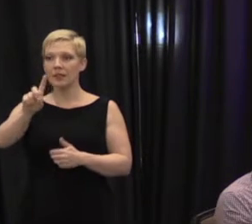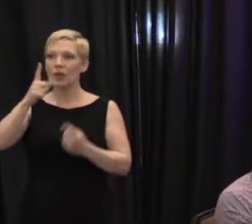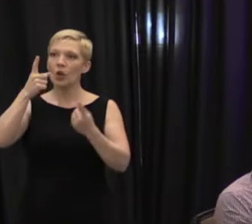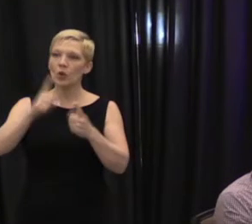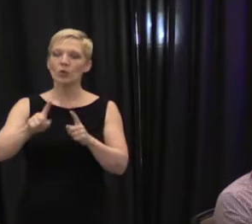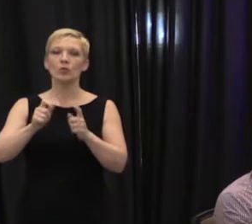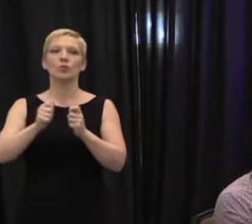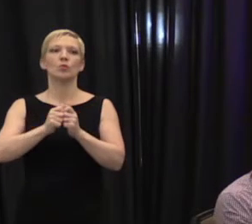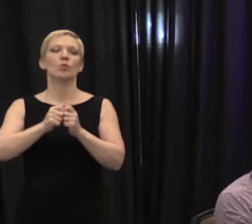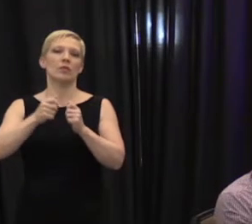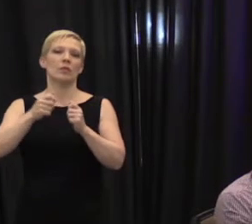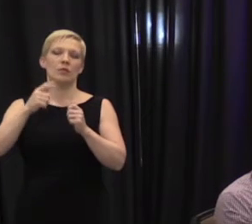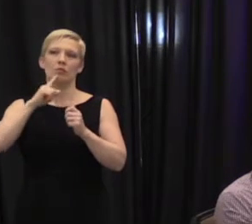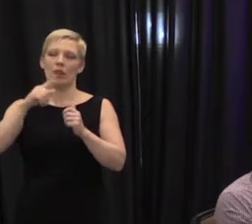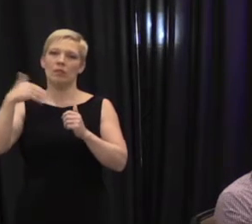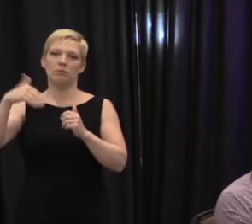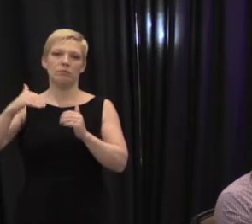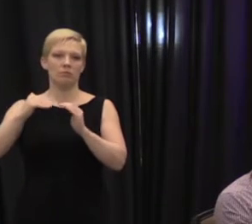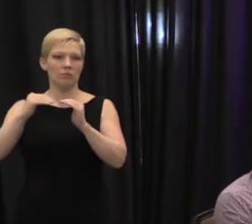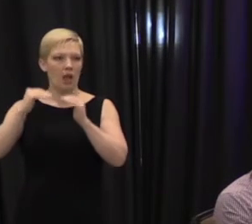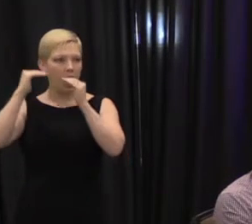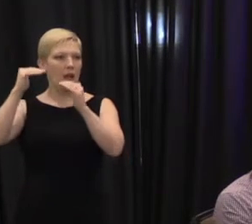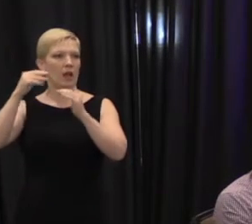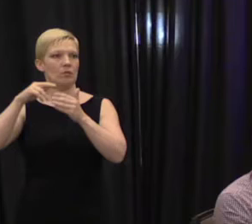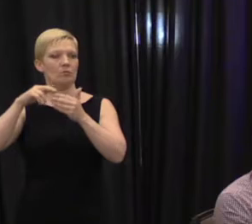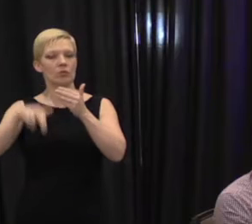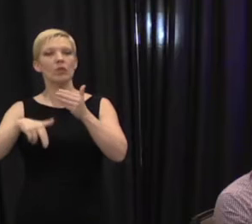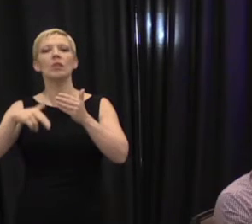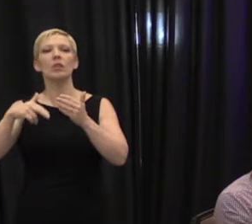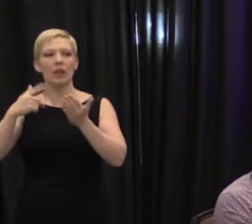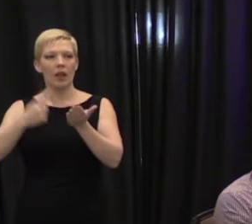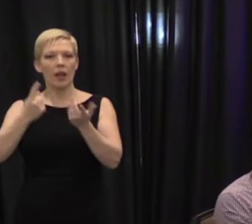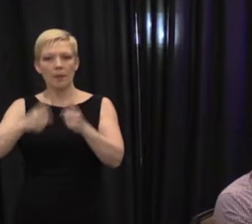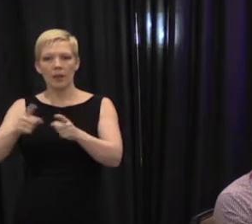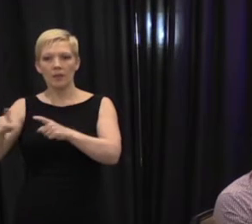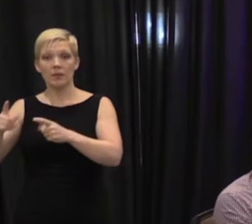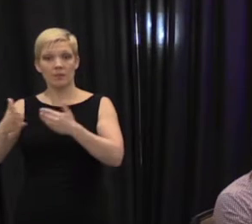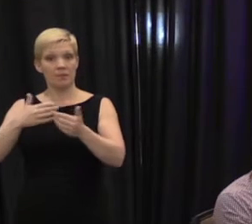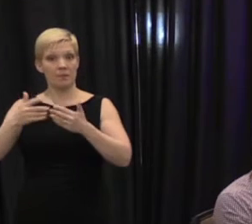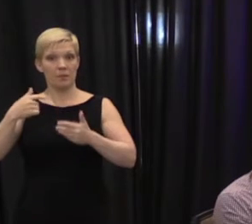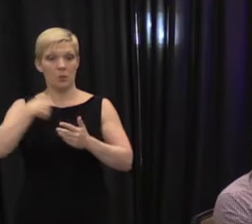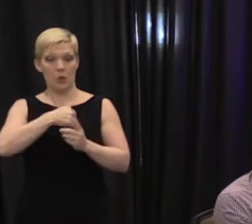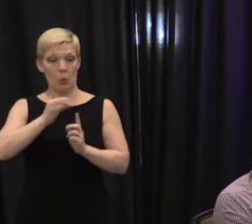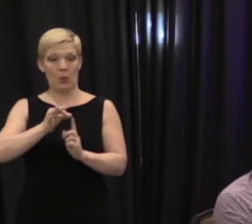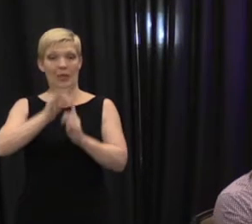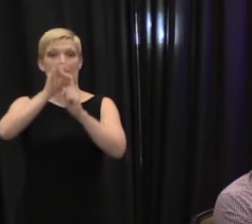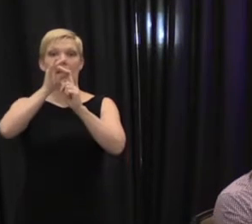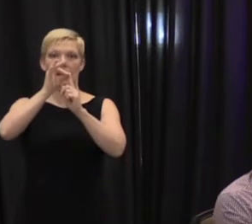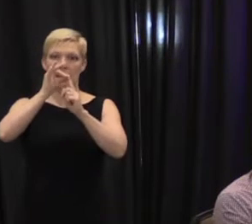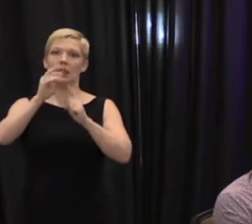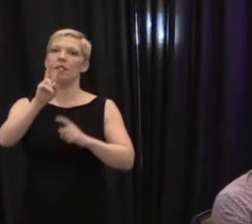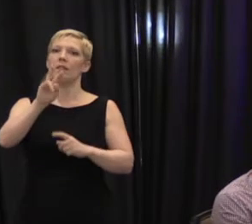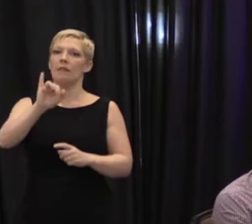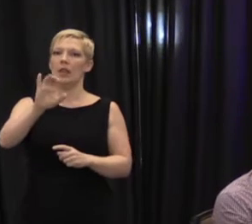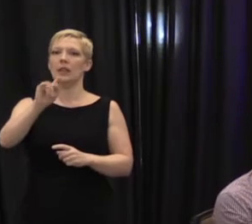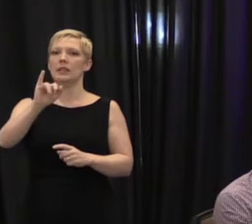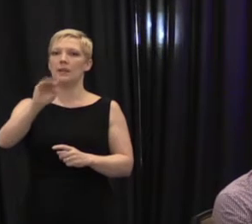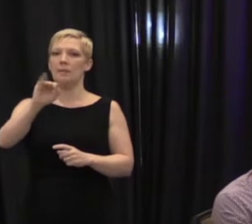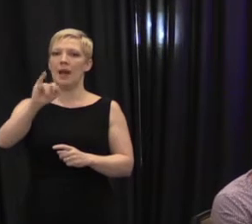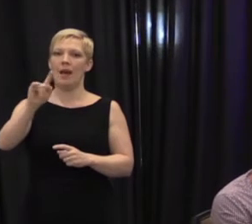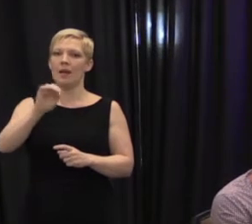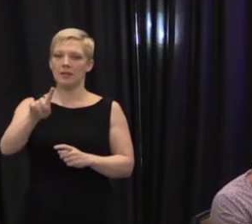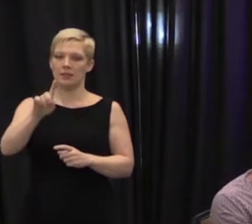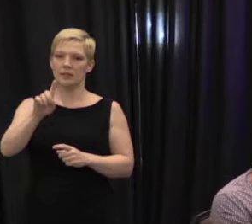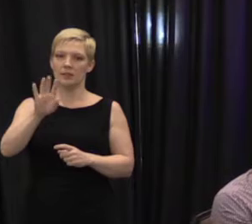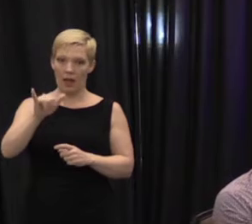rates in queer and trans communities, even when you take into account that we are uniquely victimized by violence. And we know that